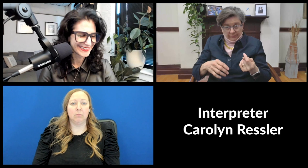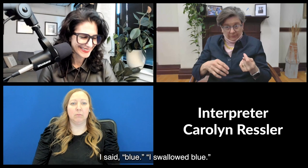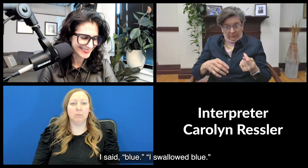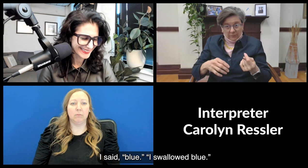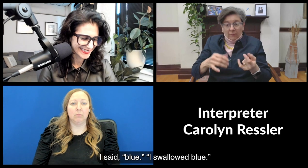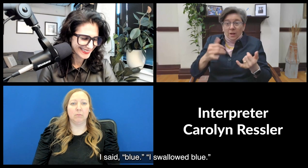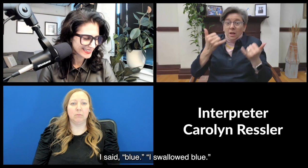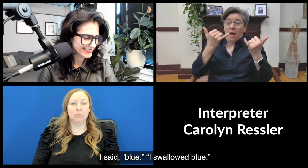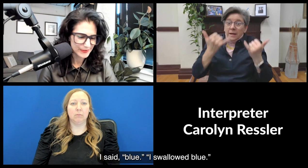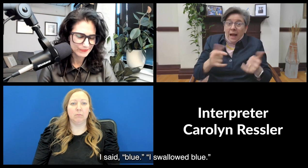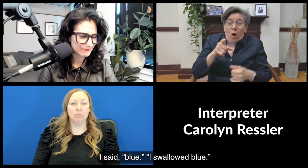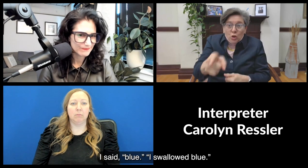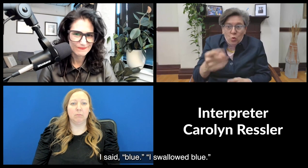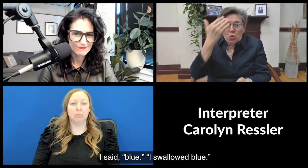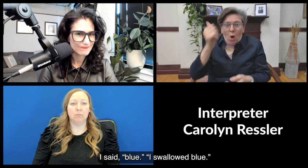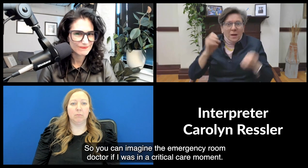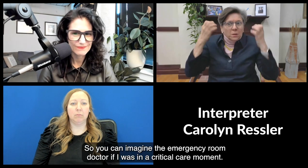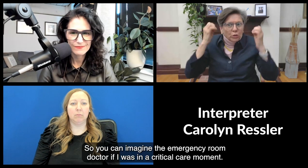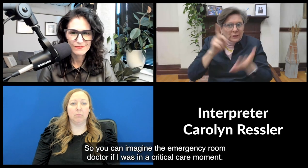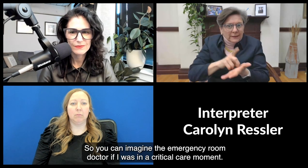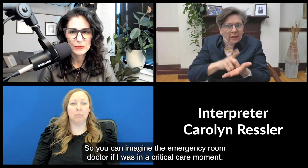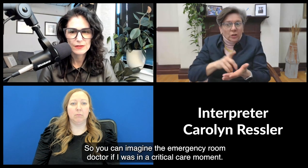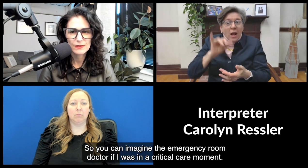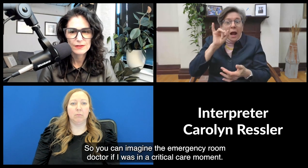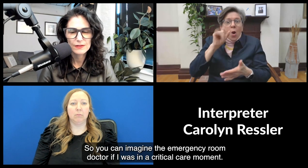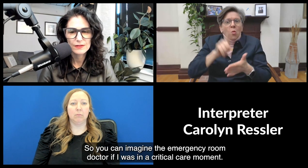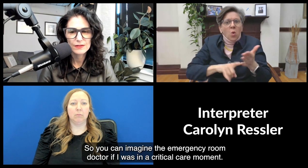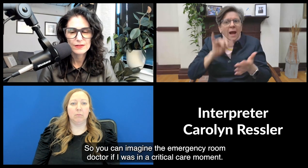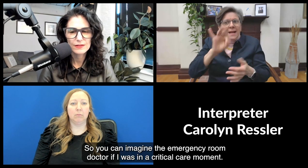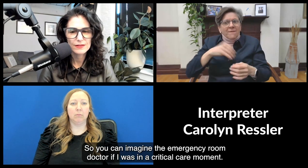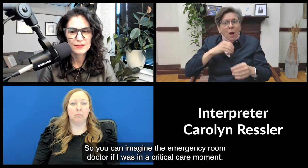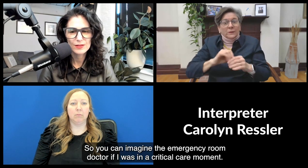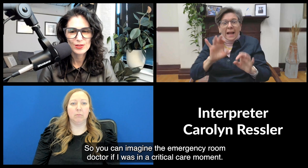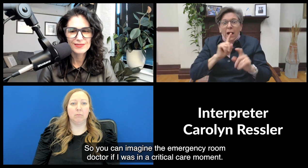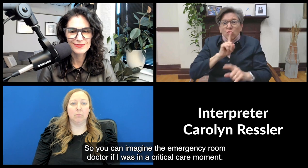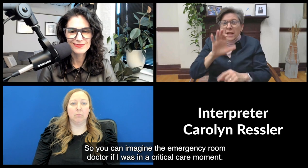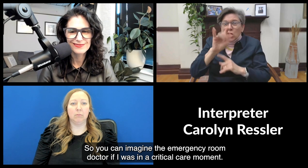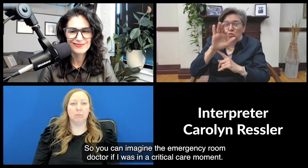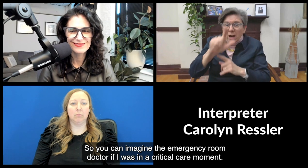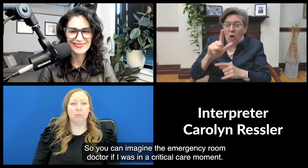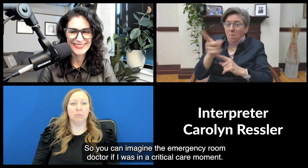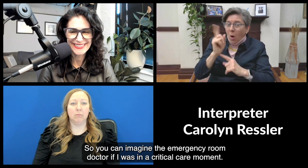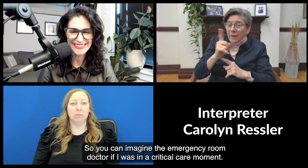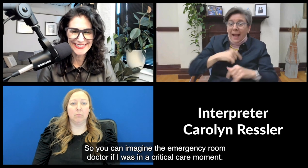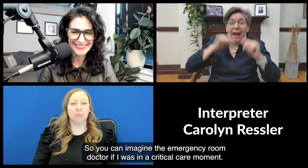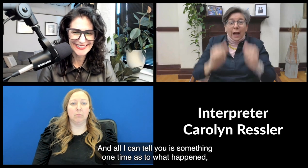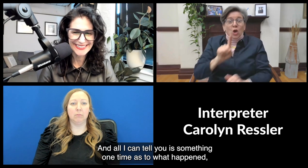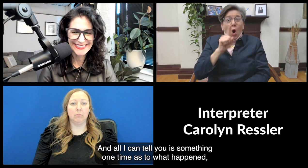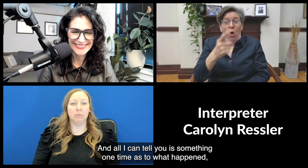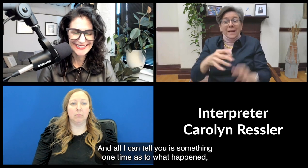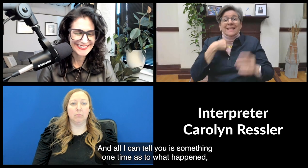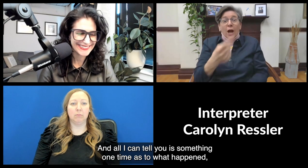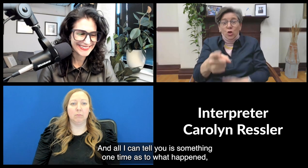one of the hands to make it look like I said blue, I swallowed blue. Now you can imagine an emergency room doctor, if I was in